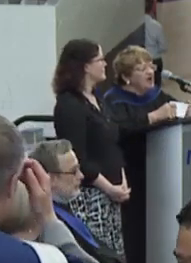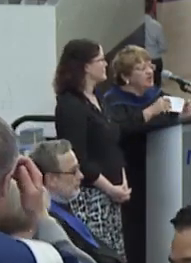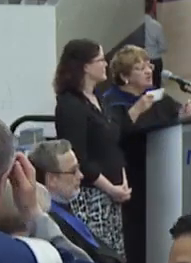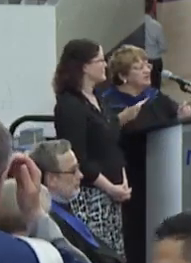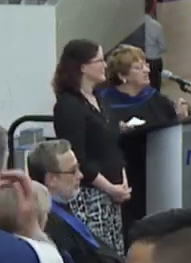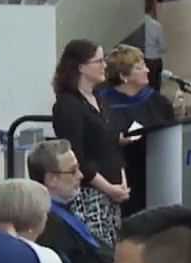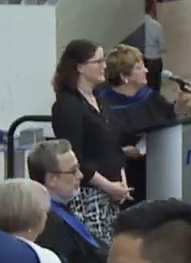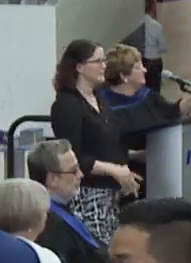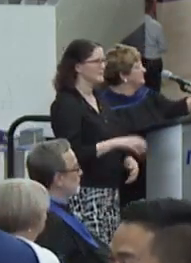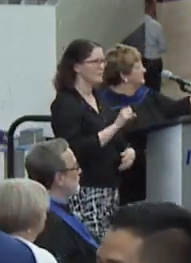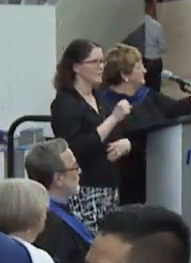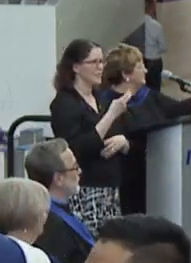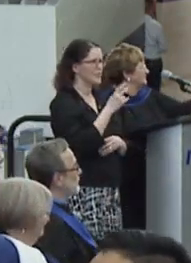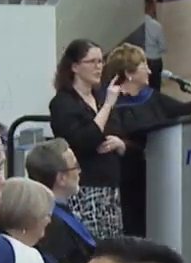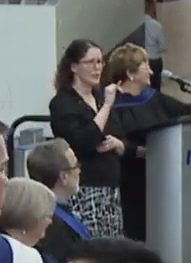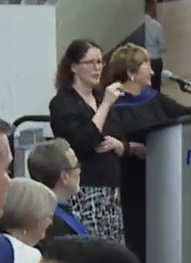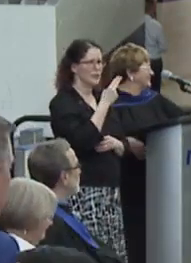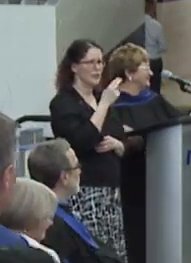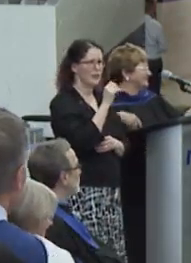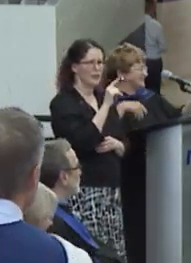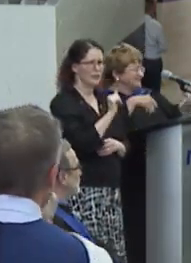Sherry Howell.